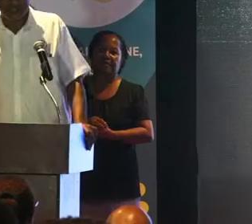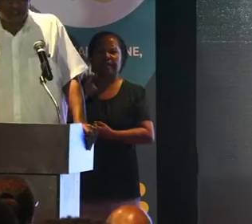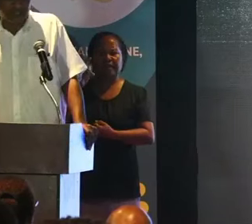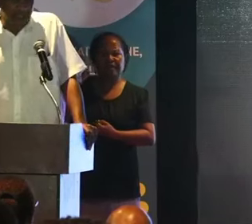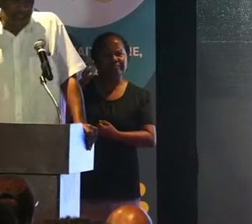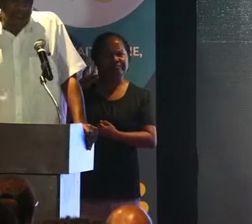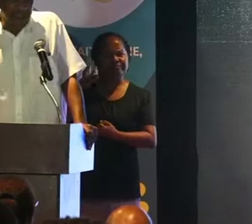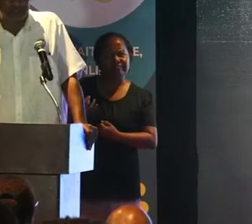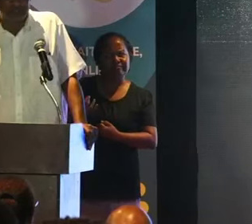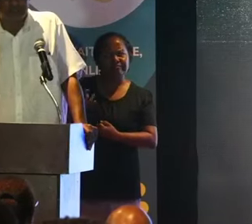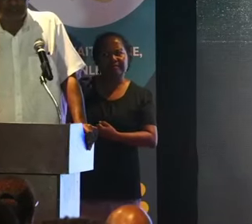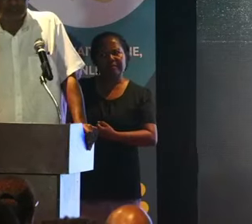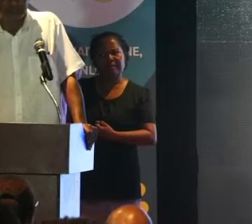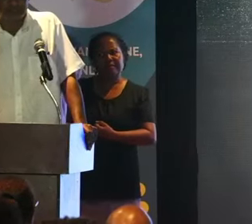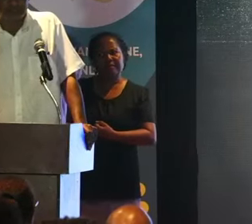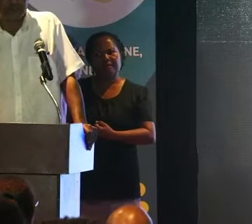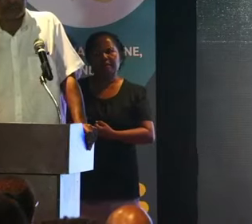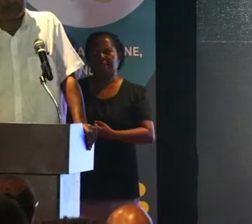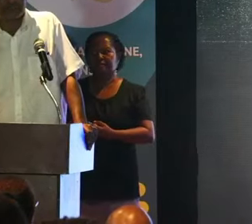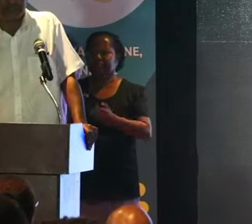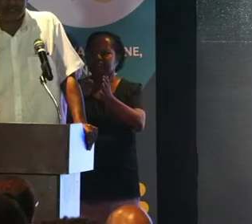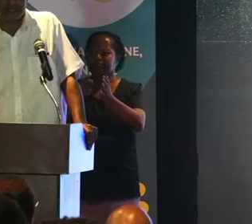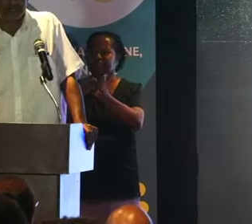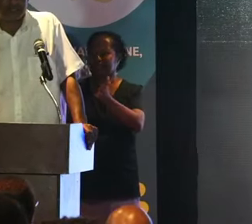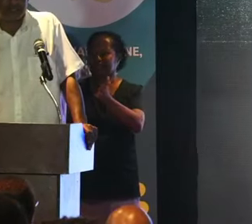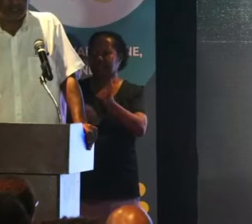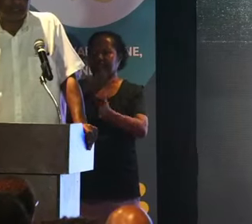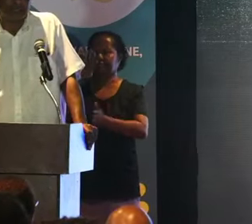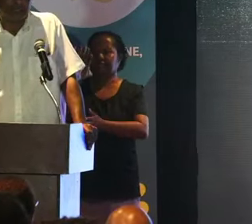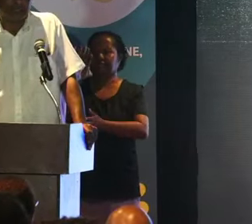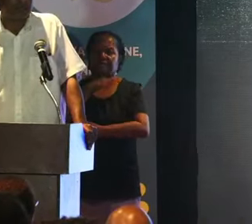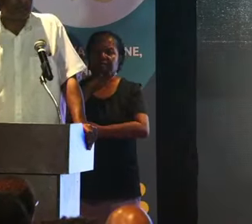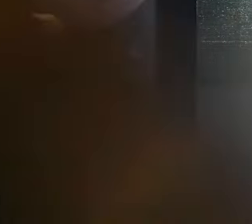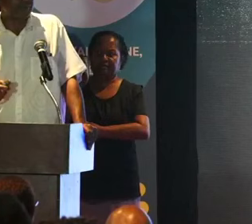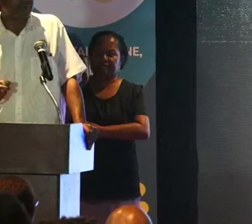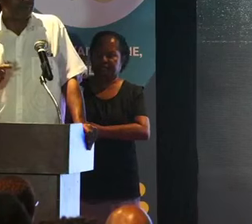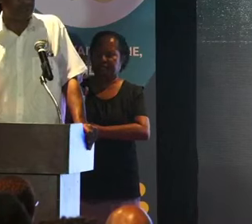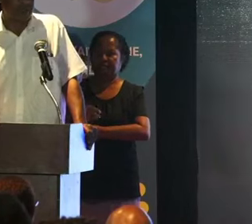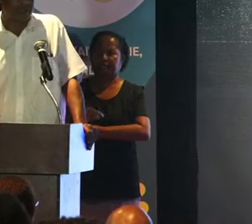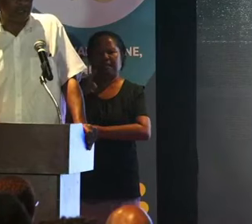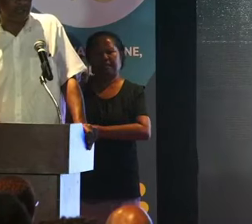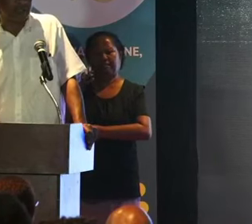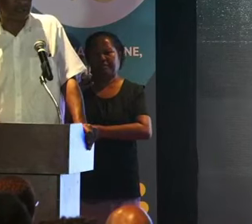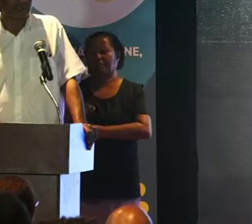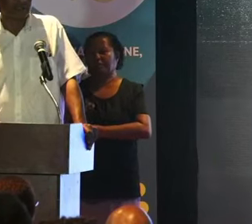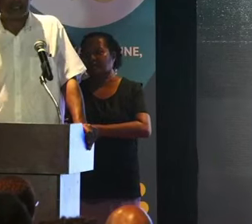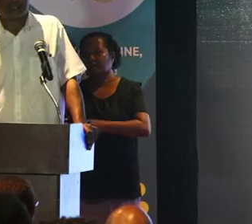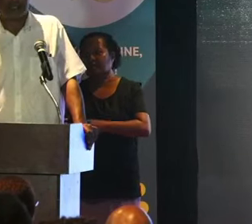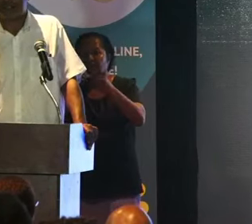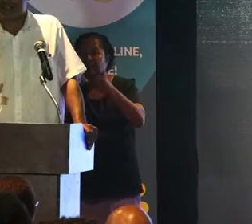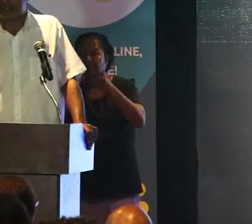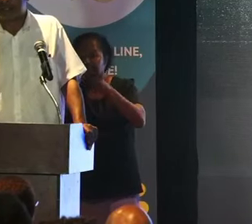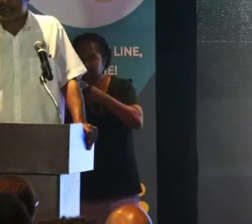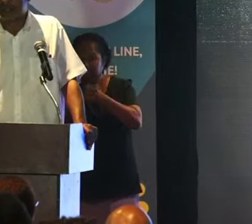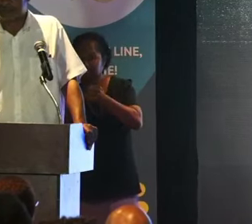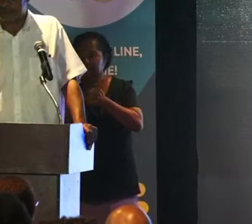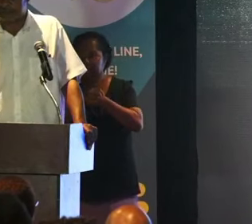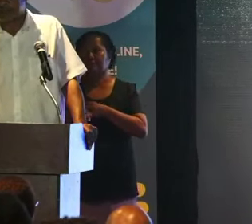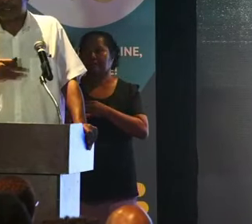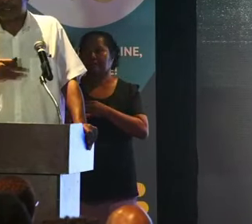do it online, it's cheaper at $450. But if you go to the counter, say in Leh or